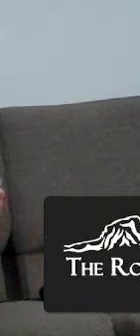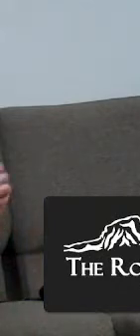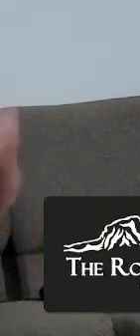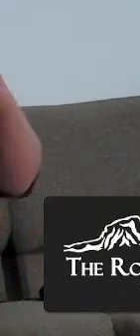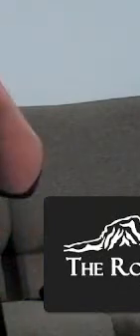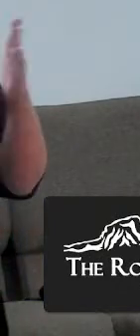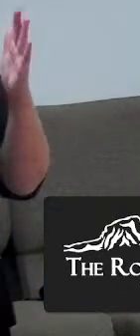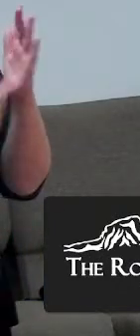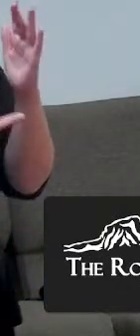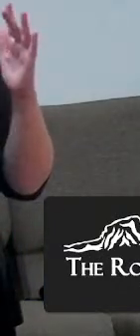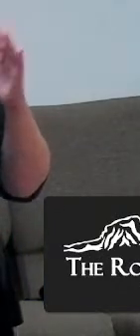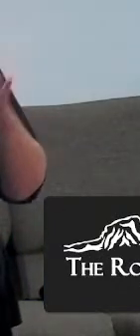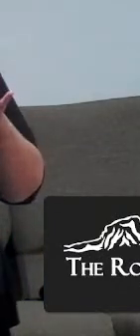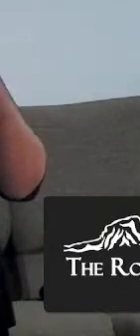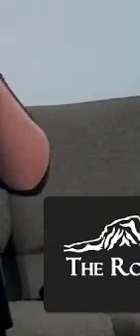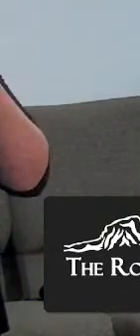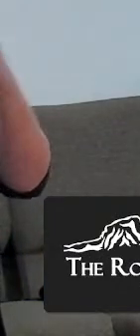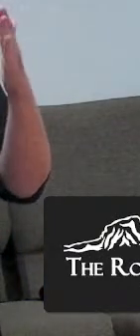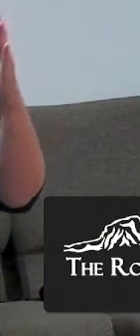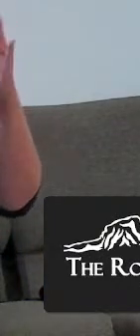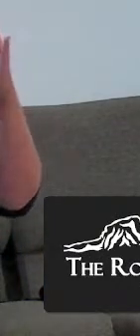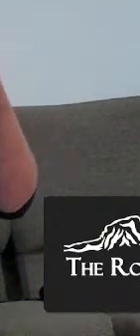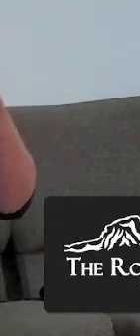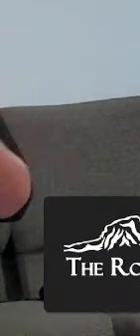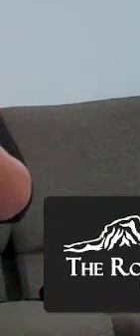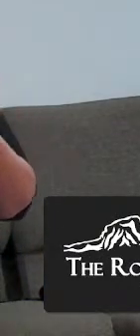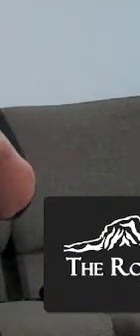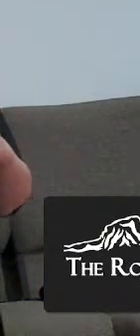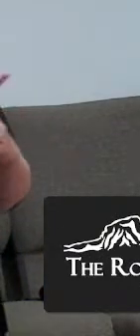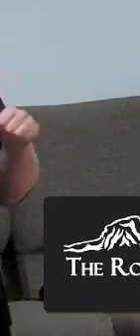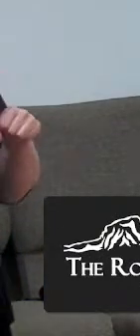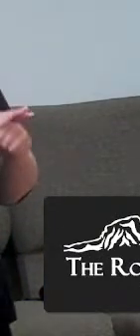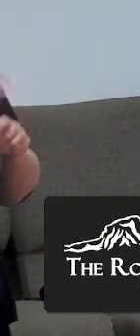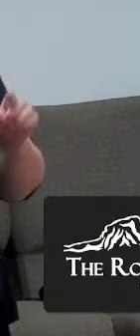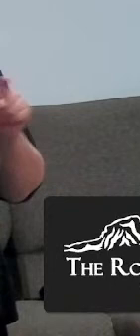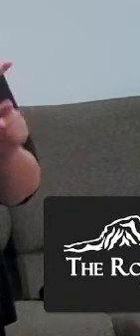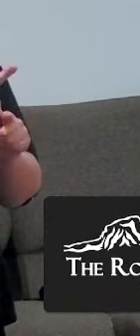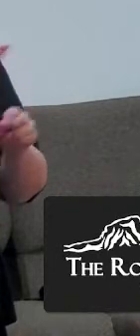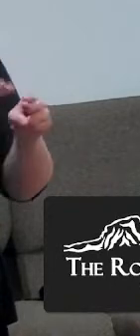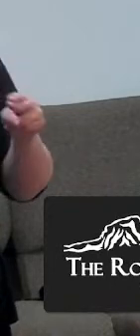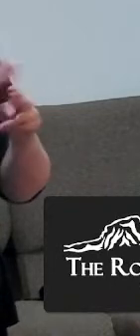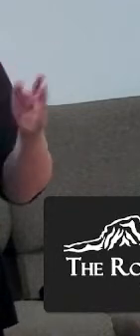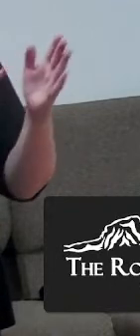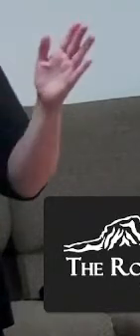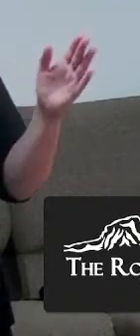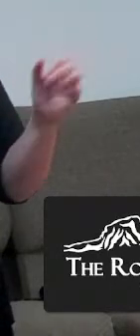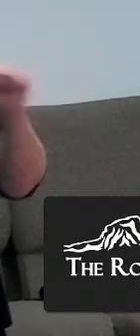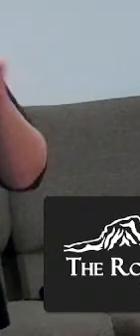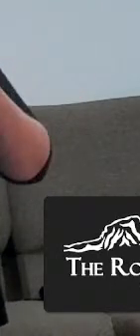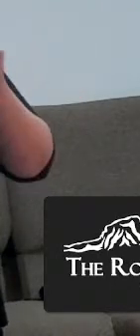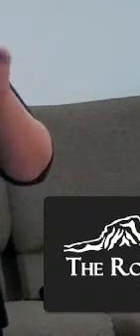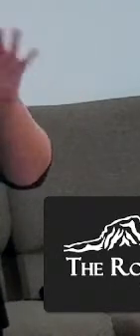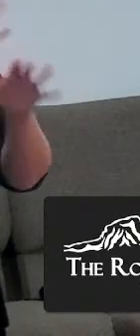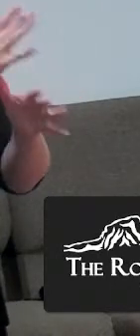Thank you, Jesus. Thank you, Jesus. Come on, that's it in the name of the Lord.